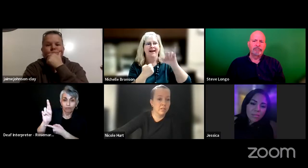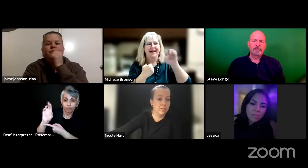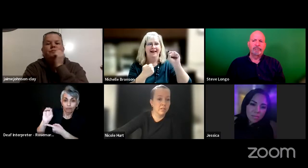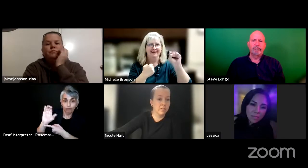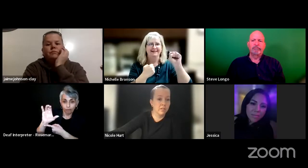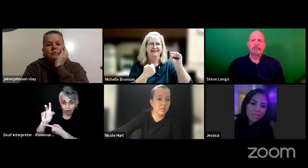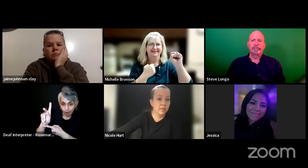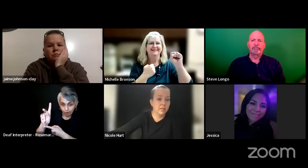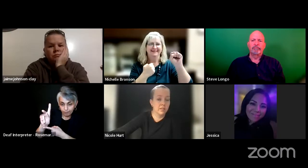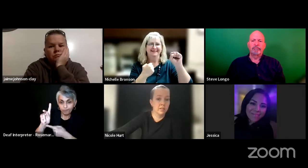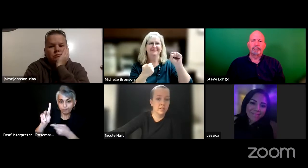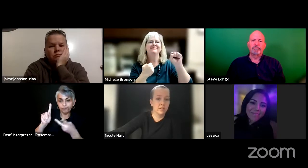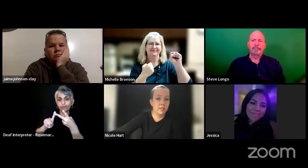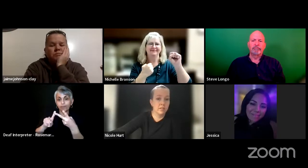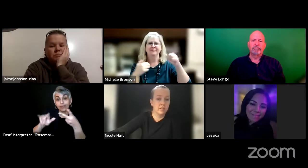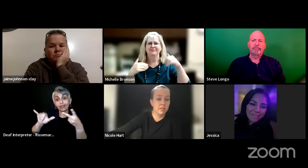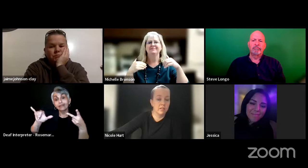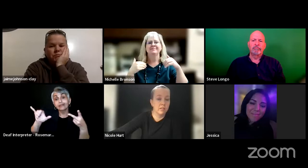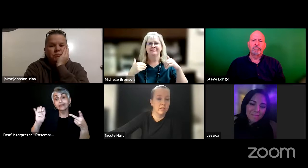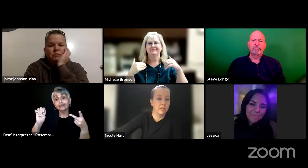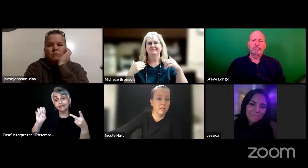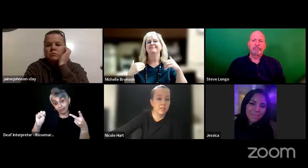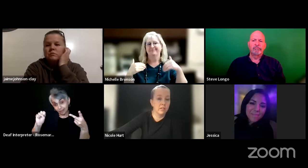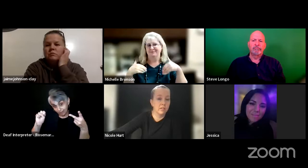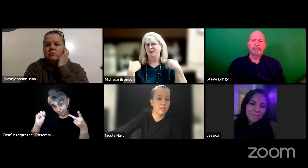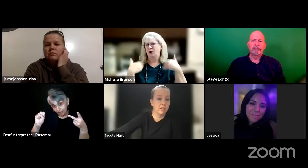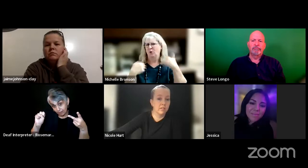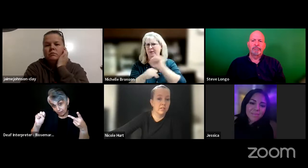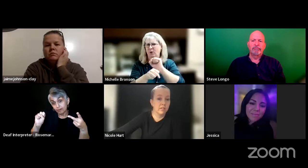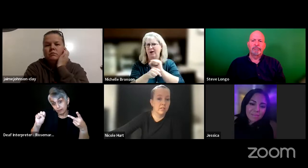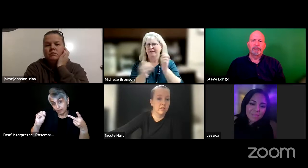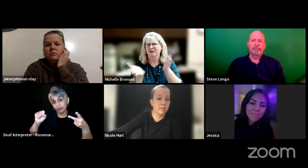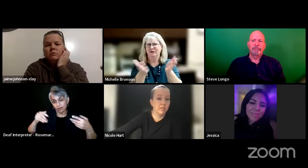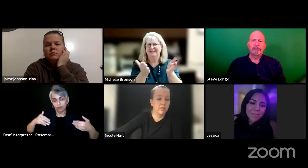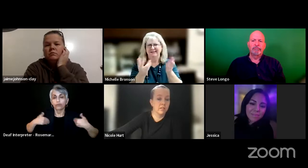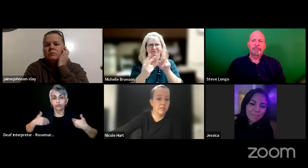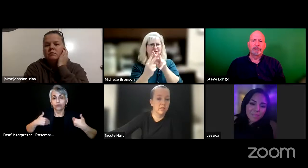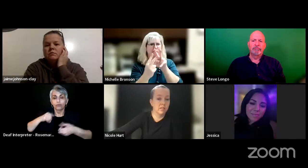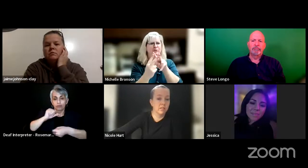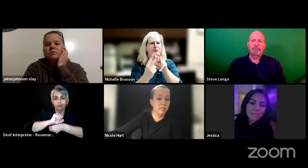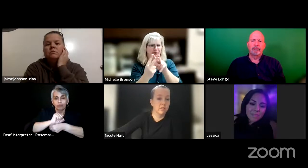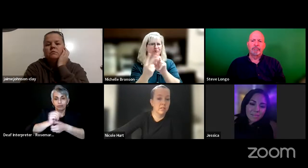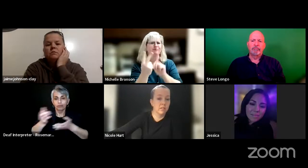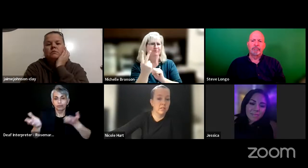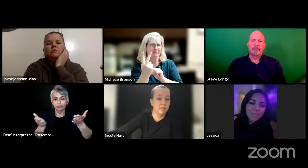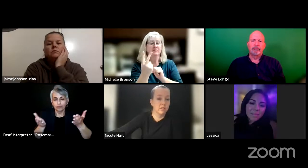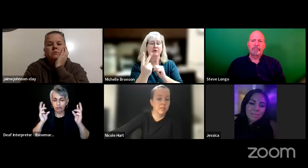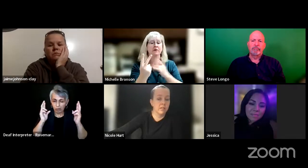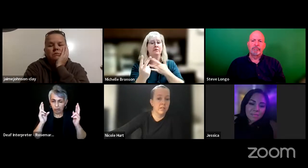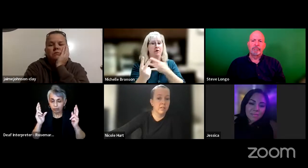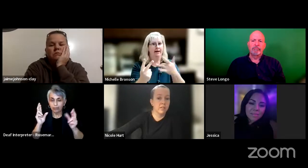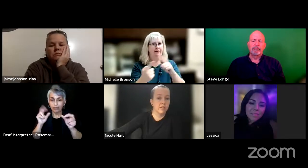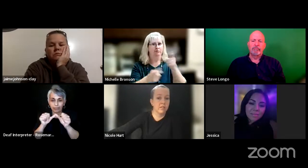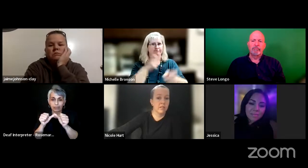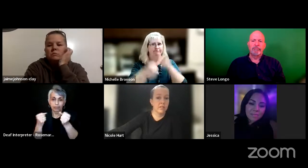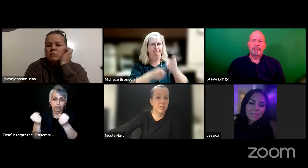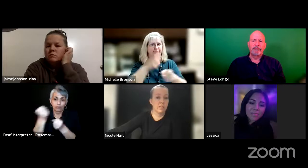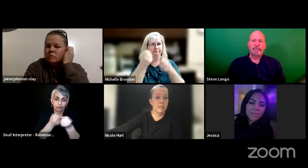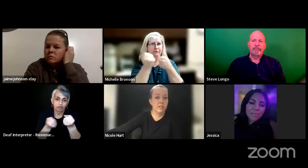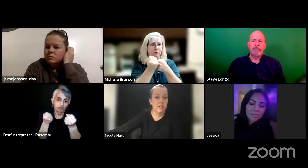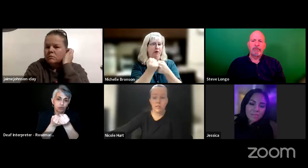ROC. And yes, those two programs are supported through the Fansler Foundation. Their Youth Employment Services is the YES